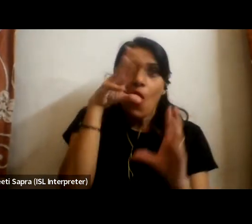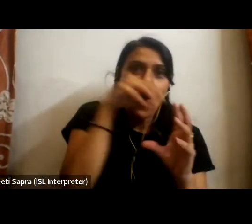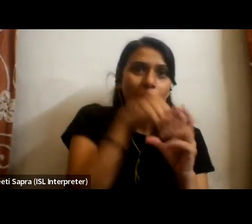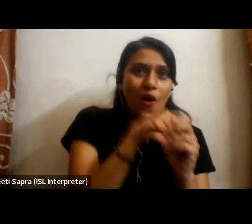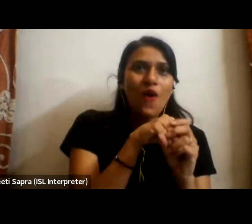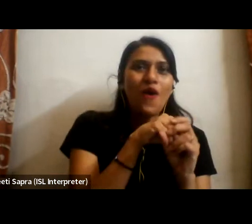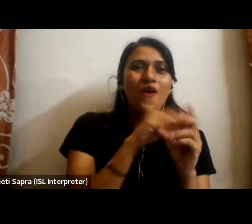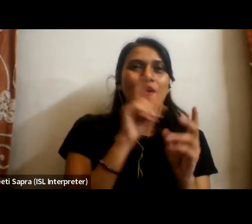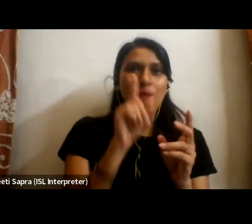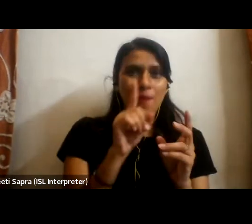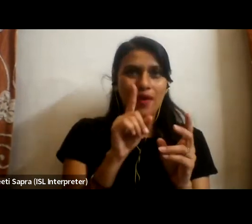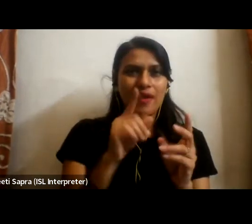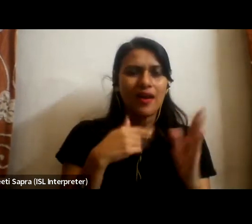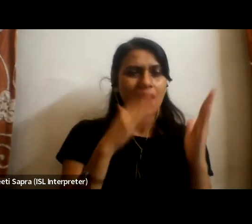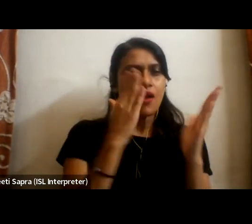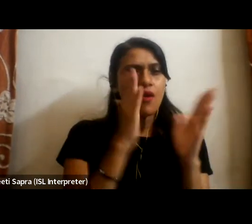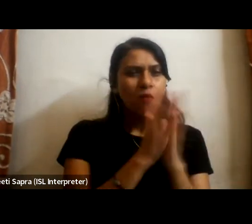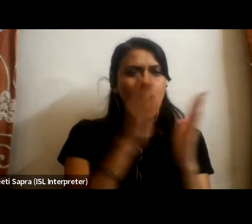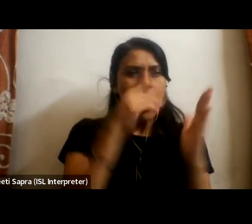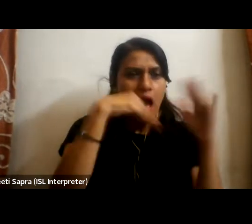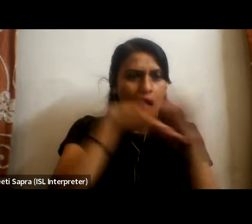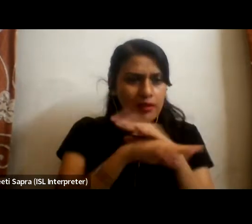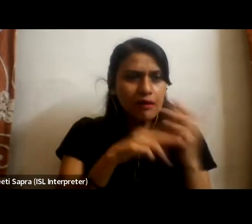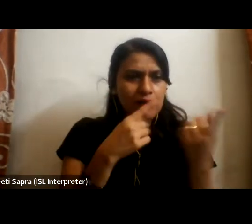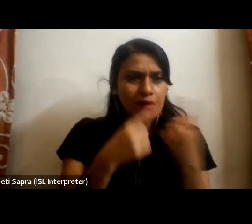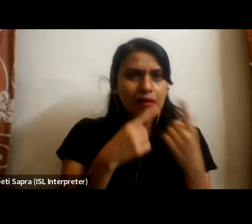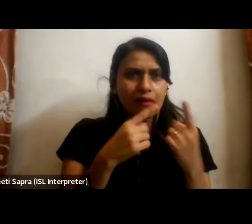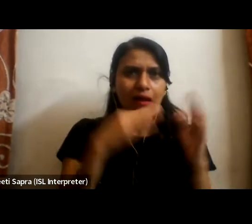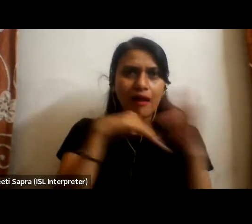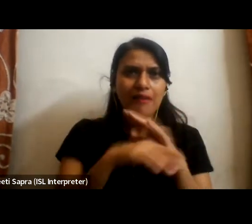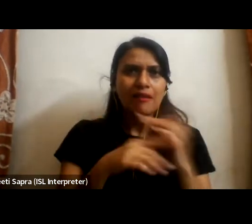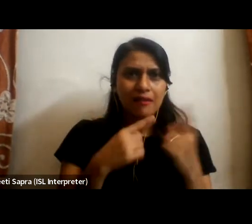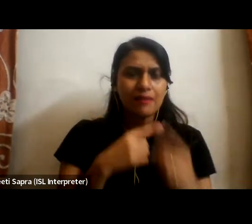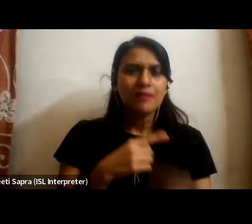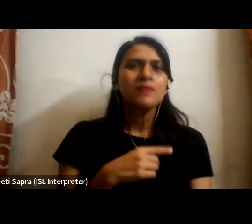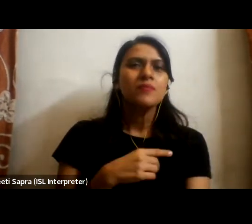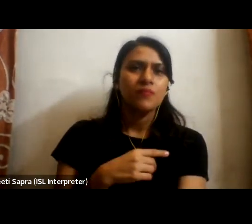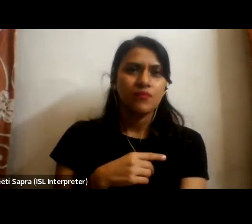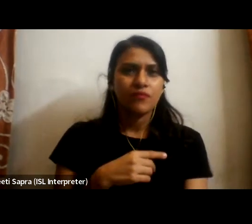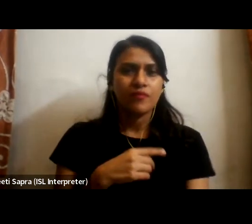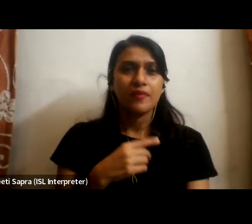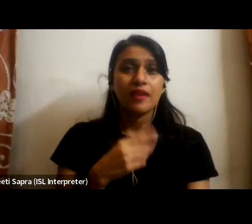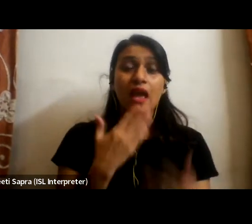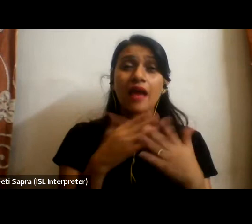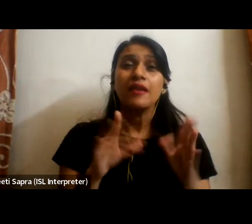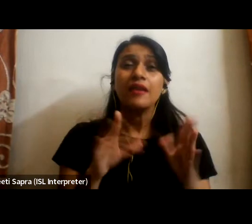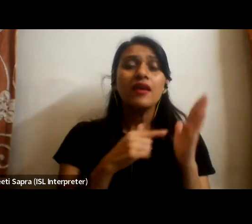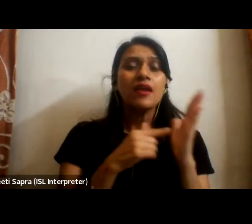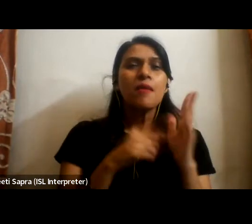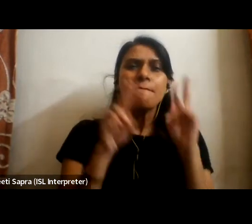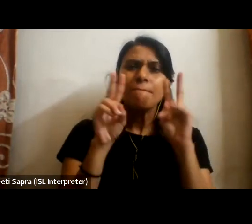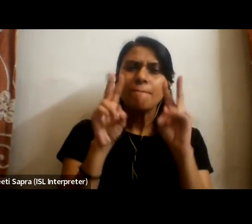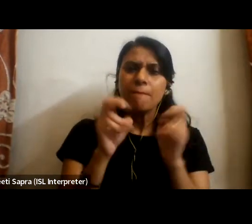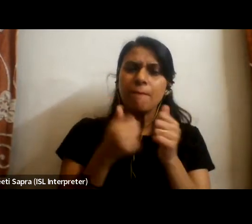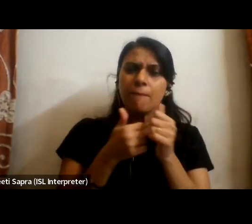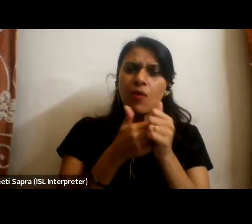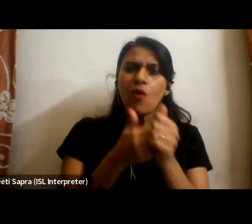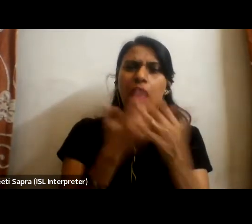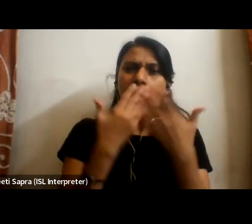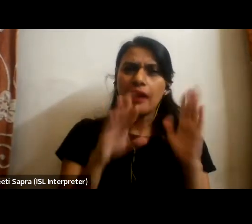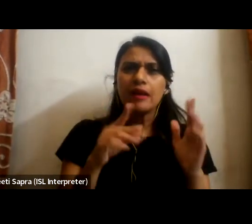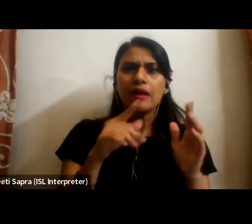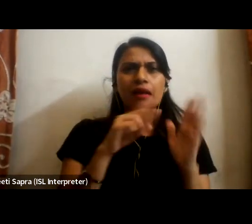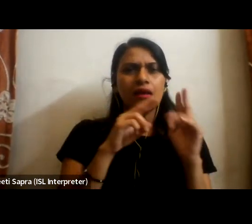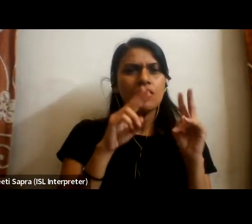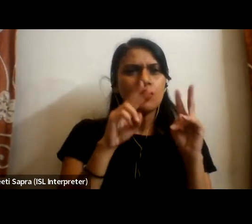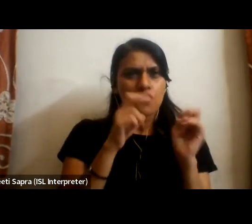and portions, I feel that you can tackle any particular issue only if you have understood the past